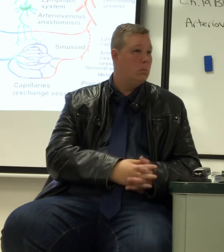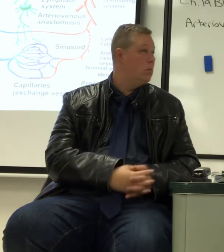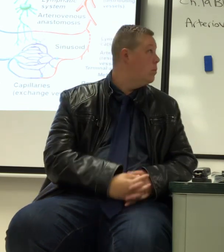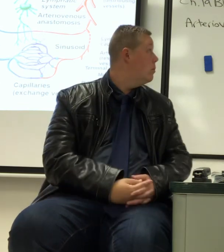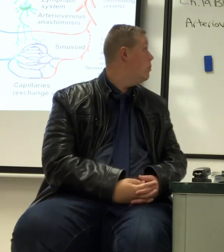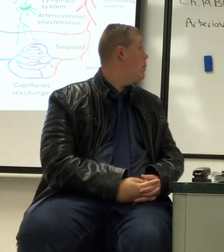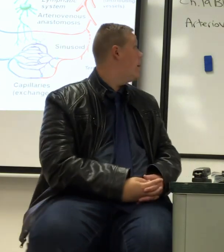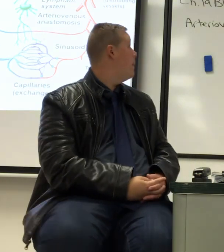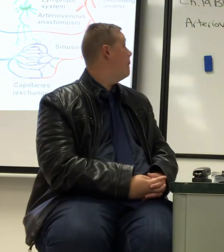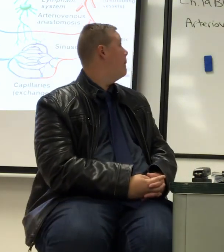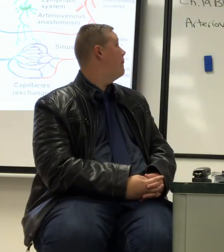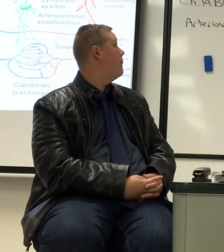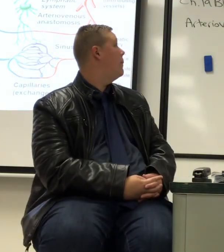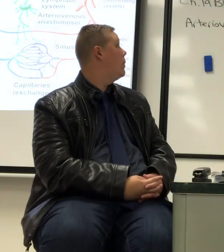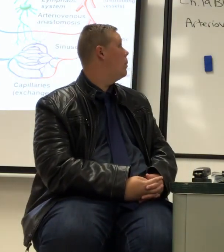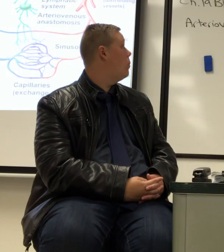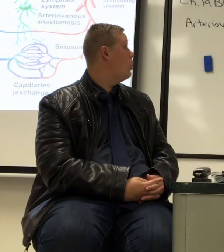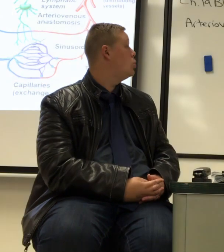You go straight from